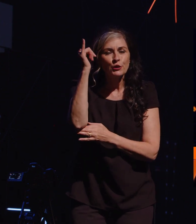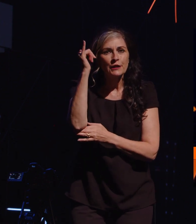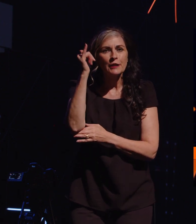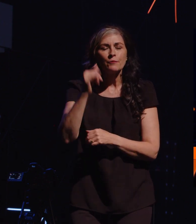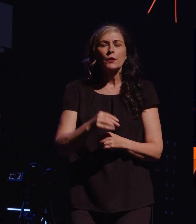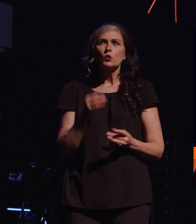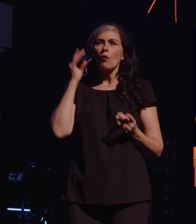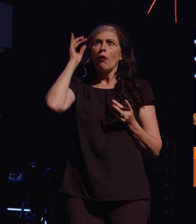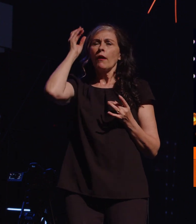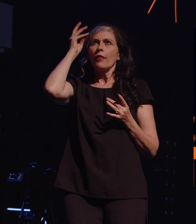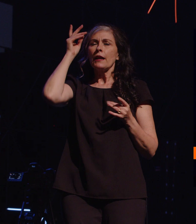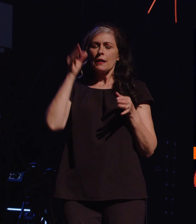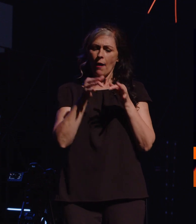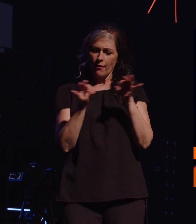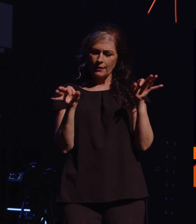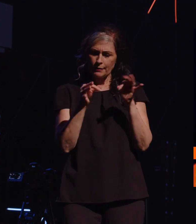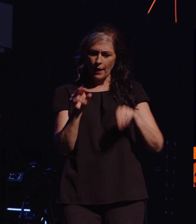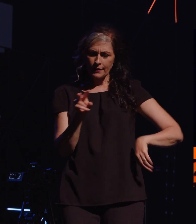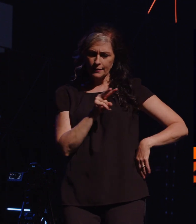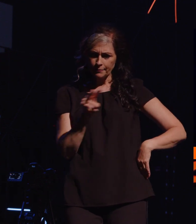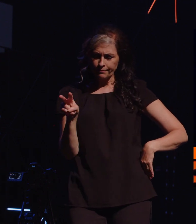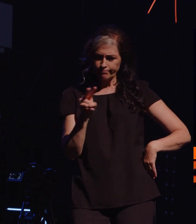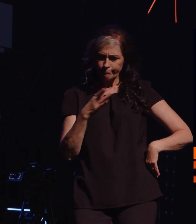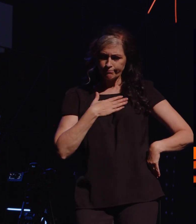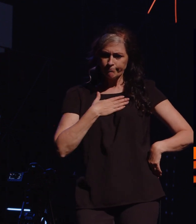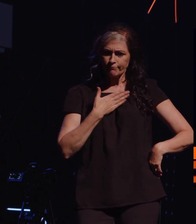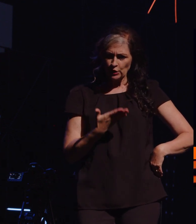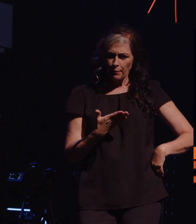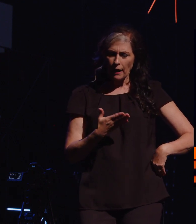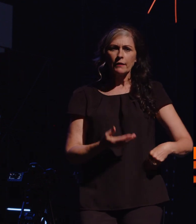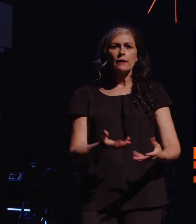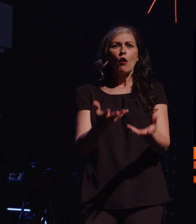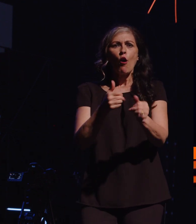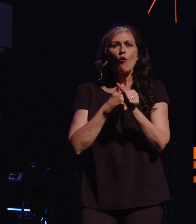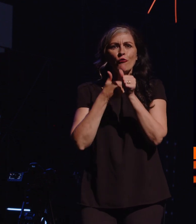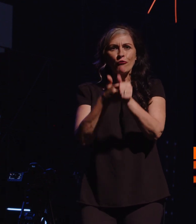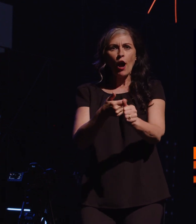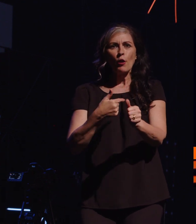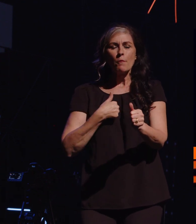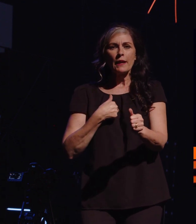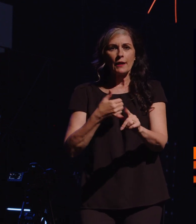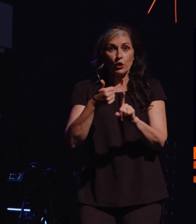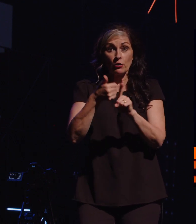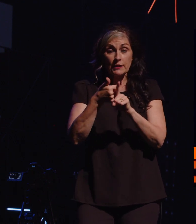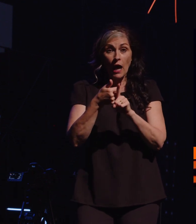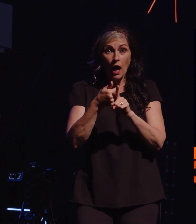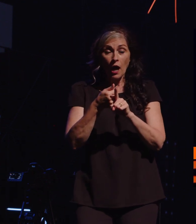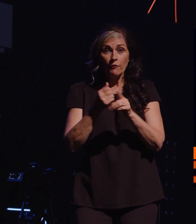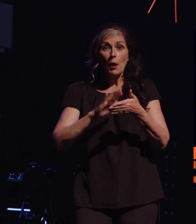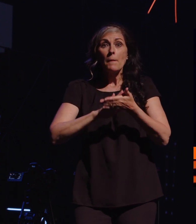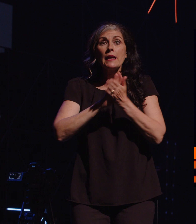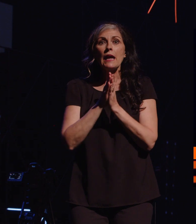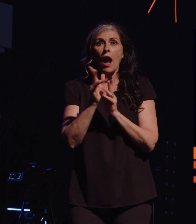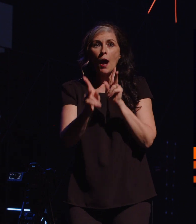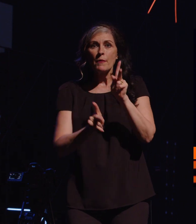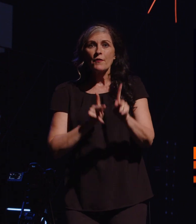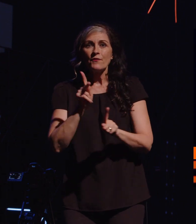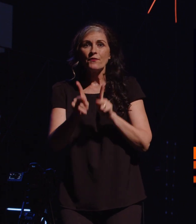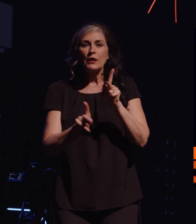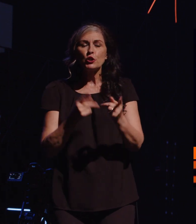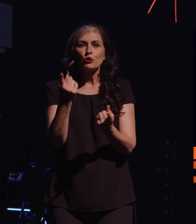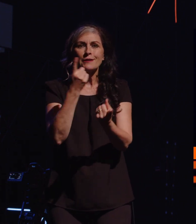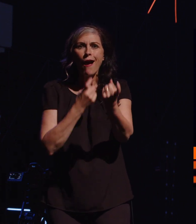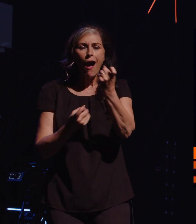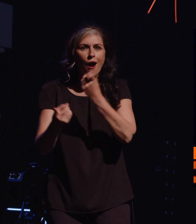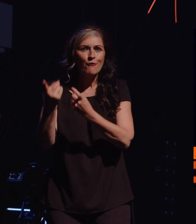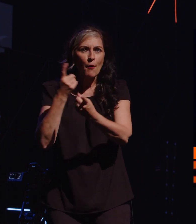we really start thinking about this passage, it's very compelling. Follow me, and I will make you become fishers of